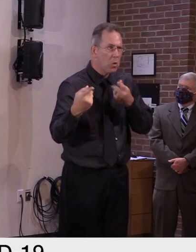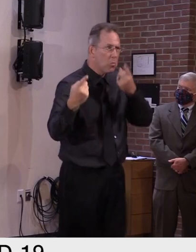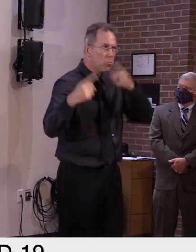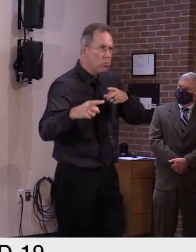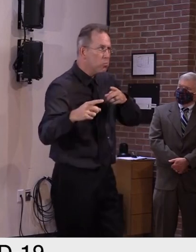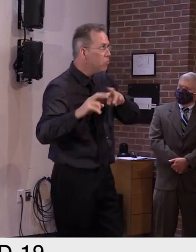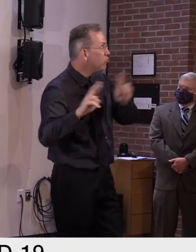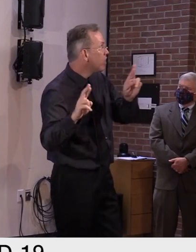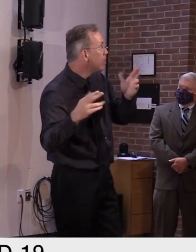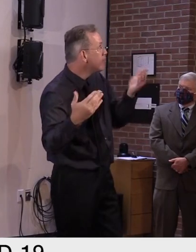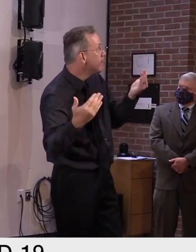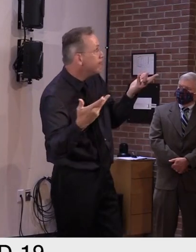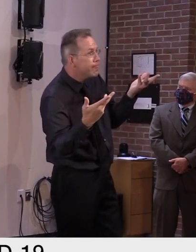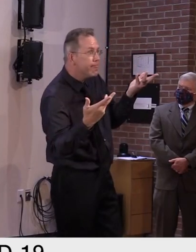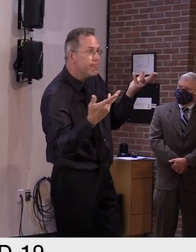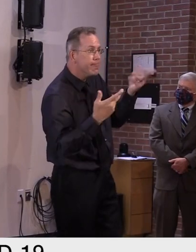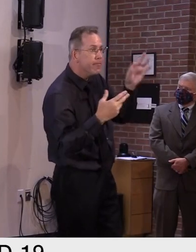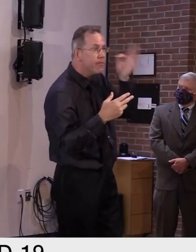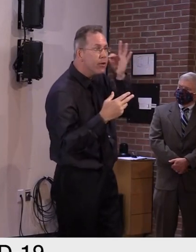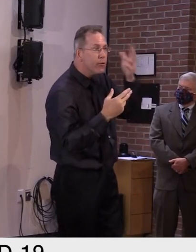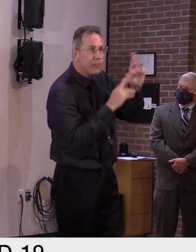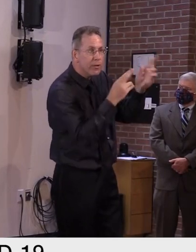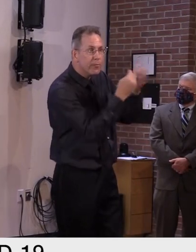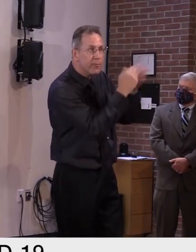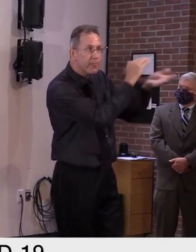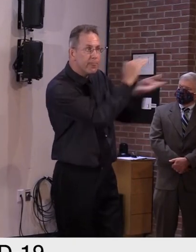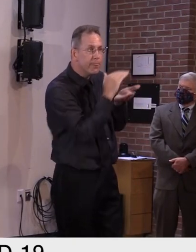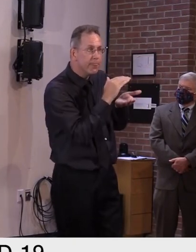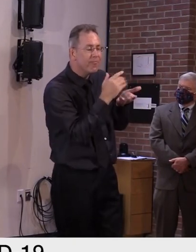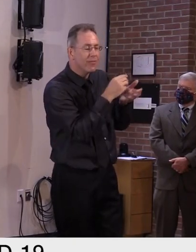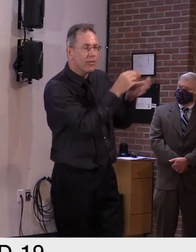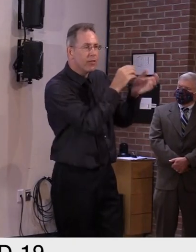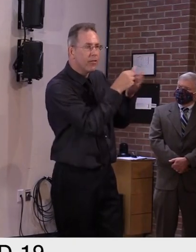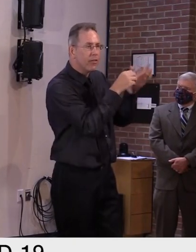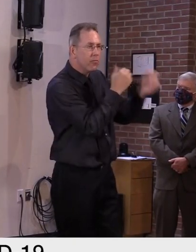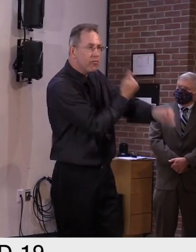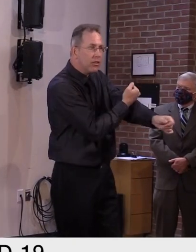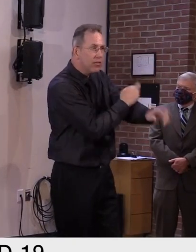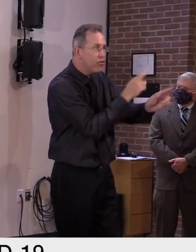like. I'll let Dr. Levine answer further.